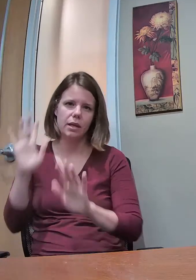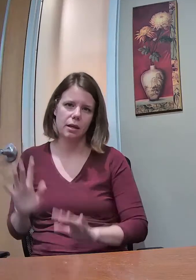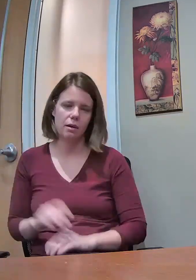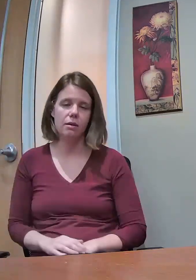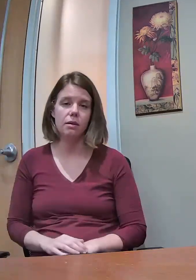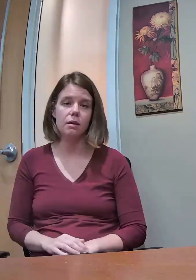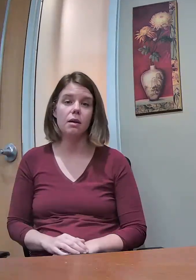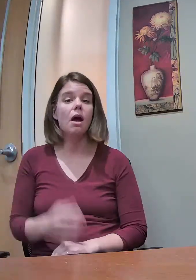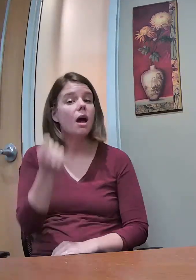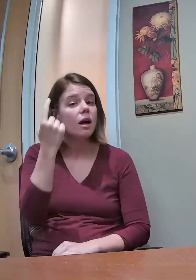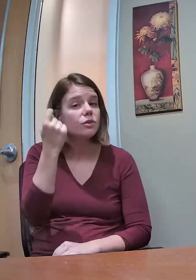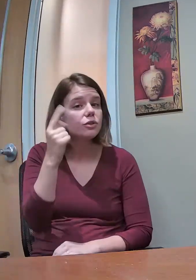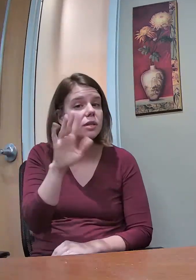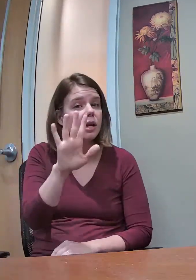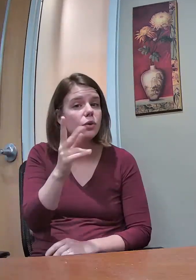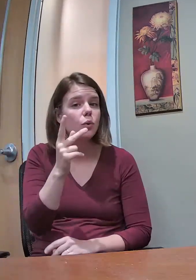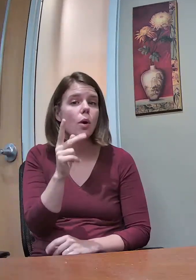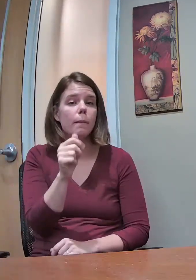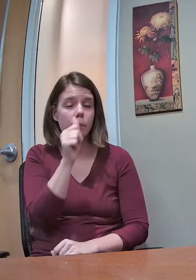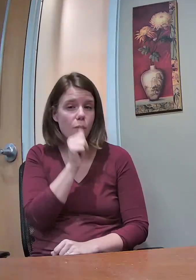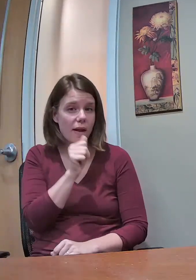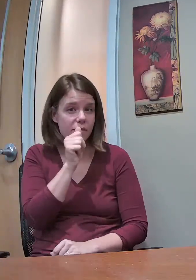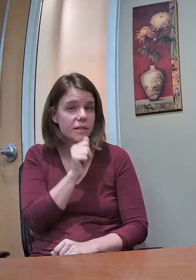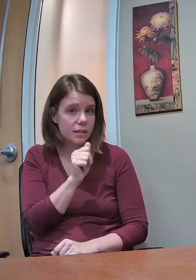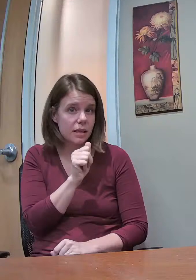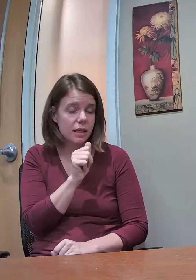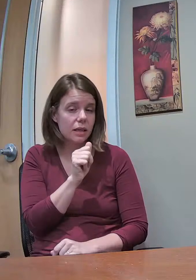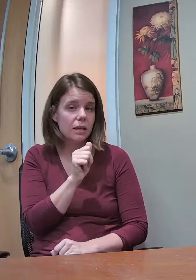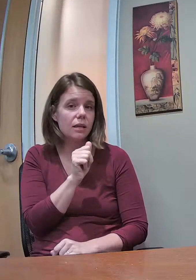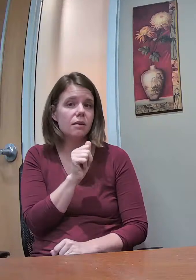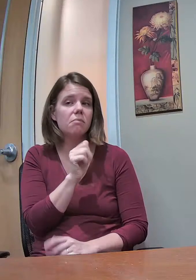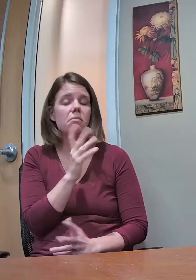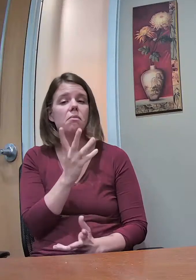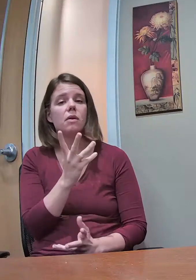the privacy and the ability for you to have a